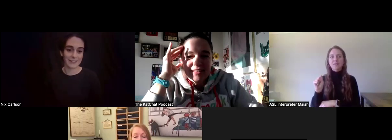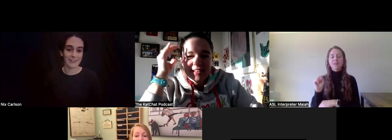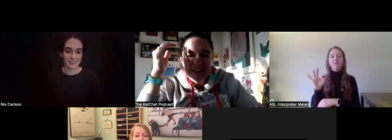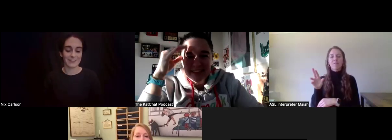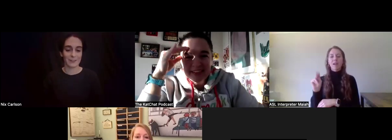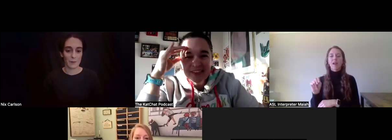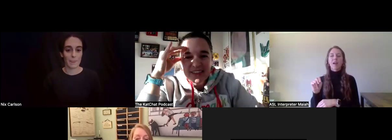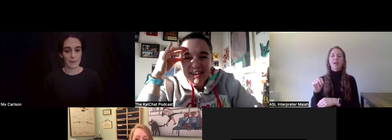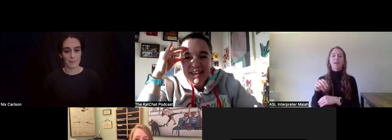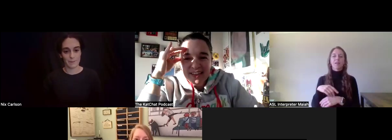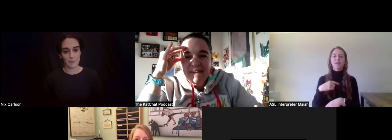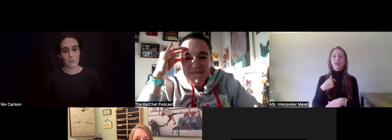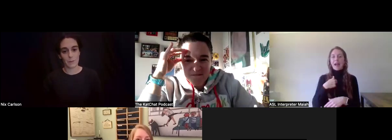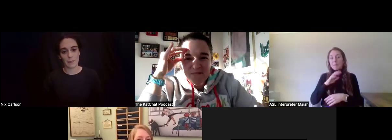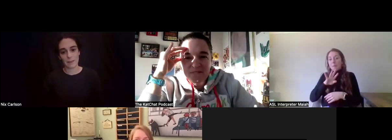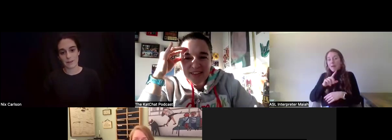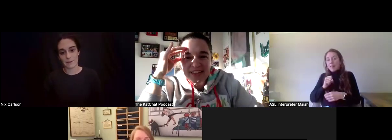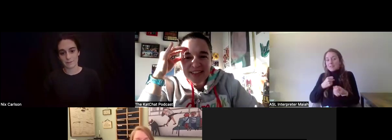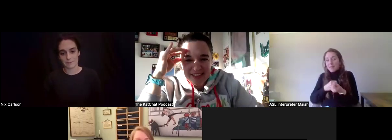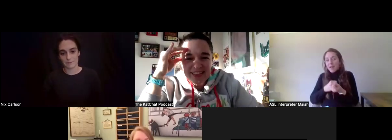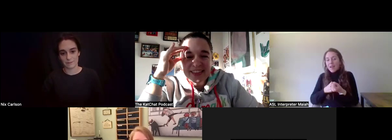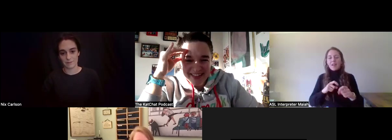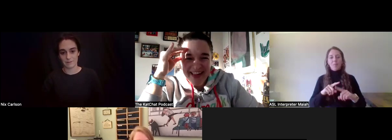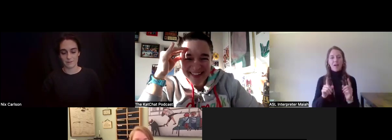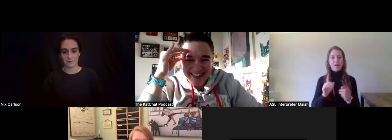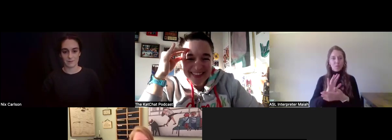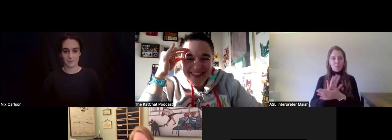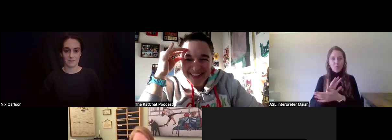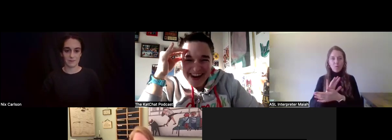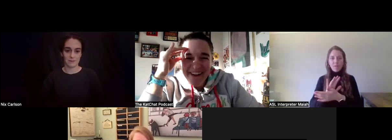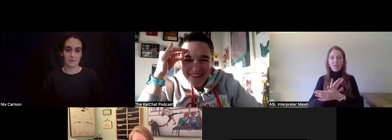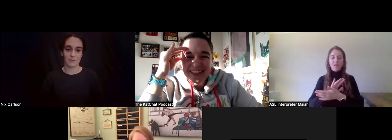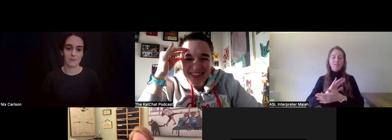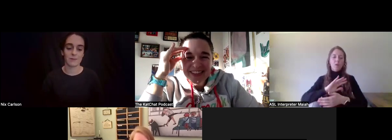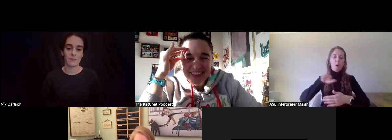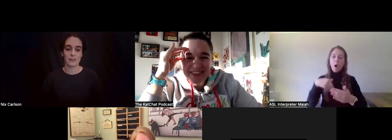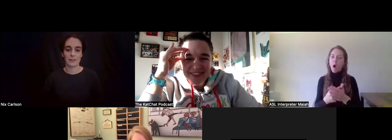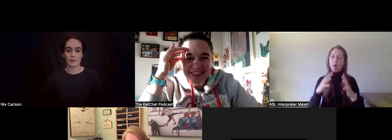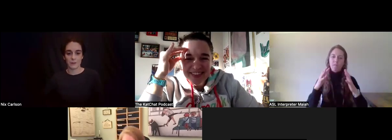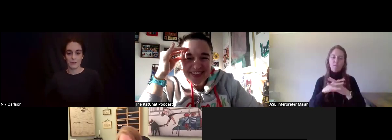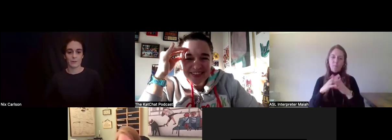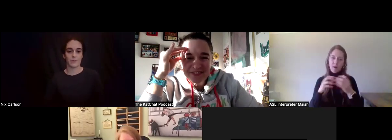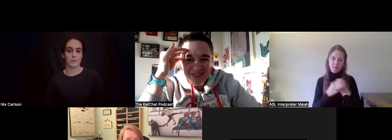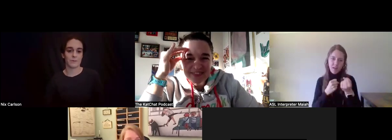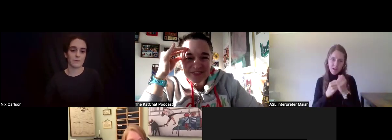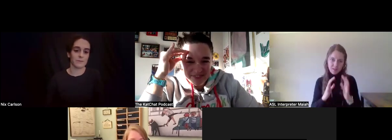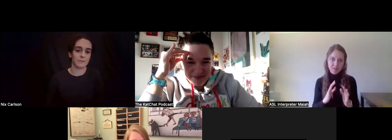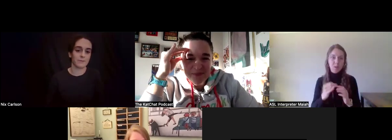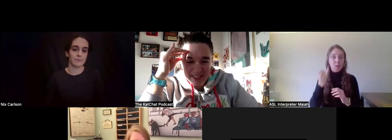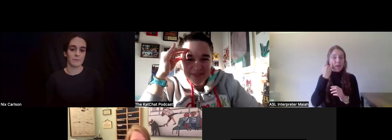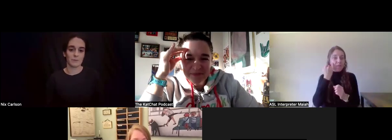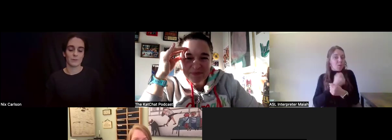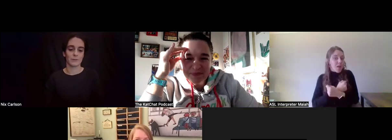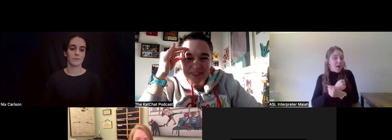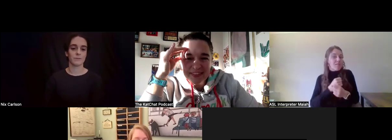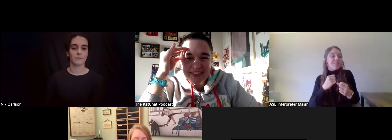fan, right? That movie appealed to football fans. If you love love and football, you're gonna like this